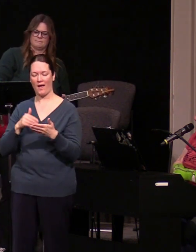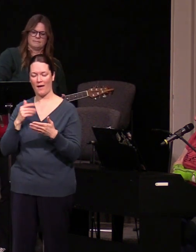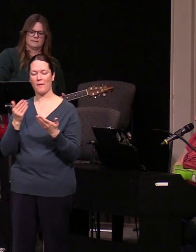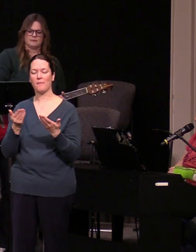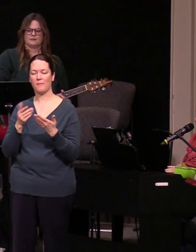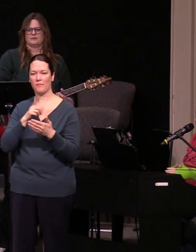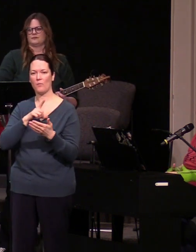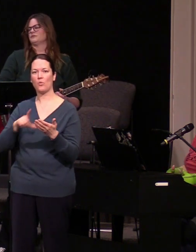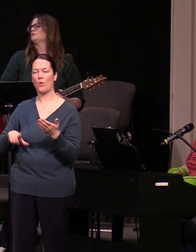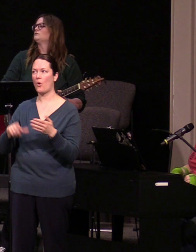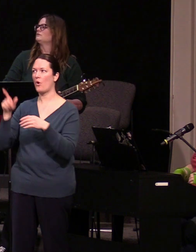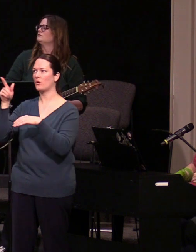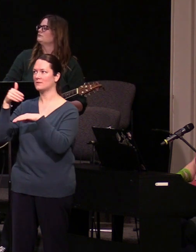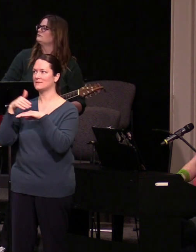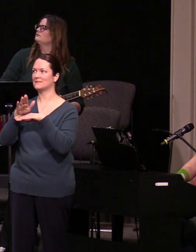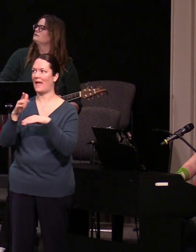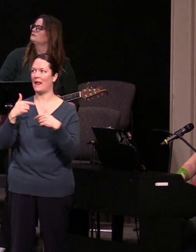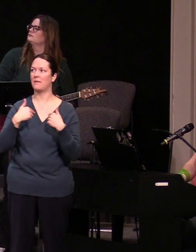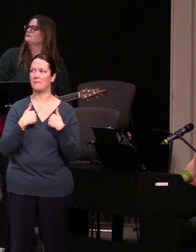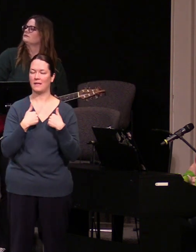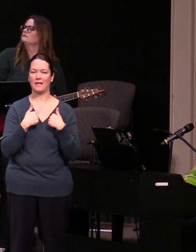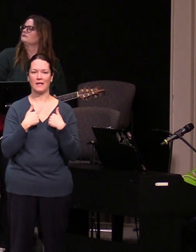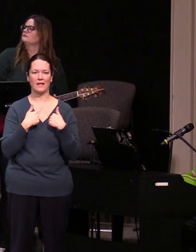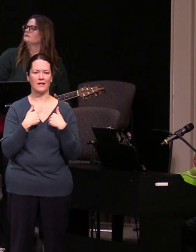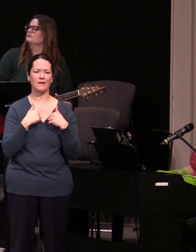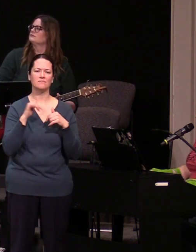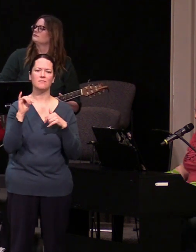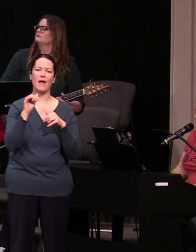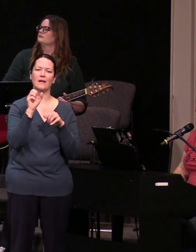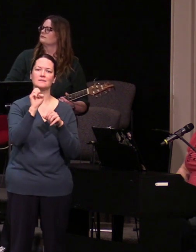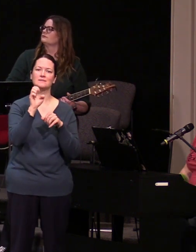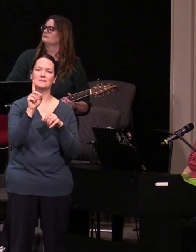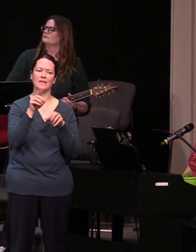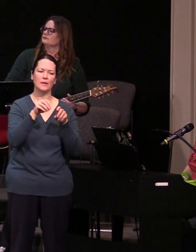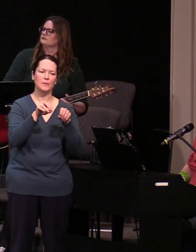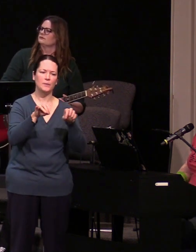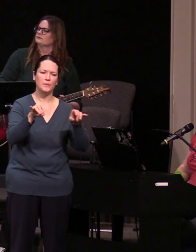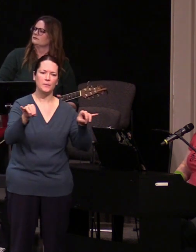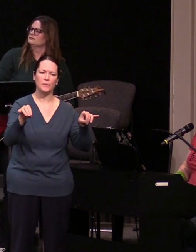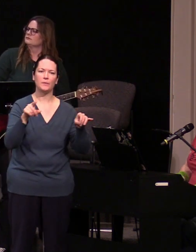go. Spread the seed of the gospel of Jesus